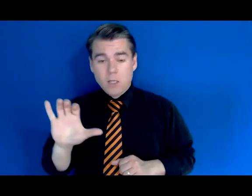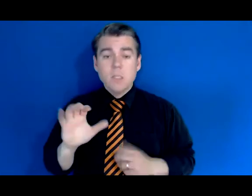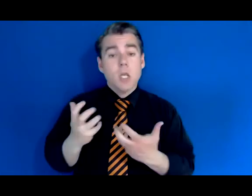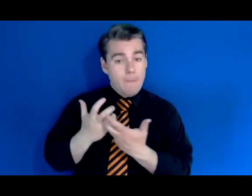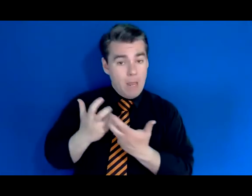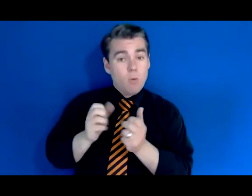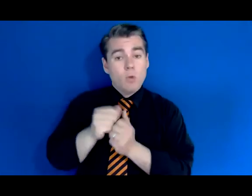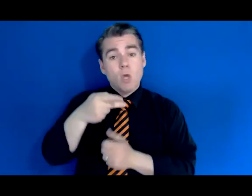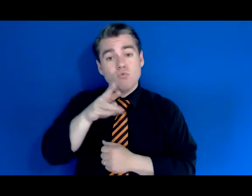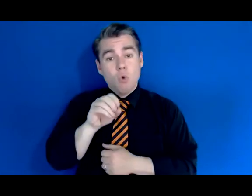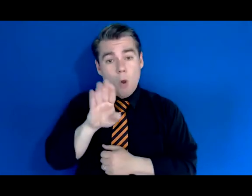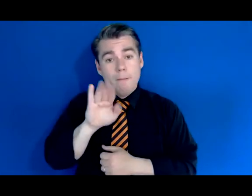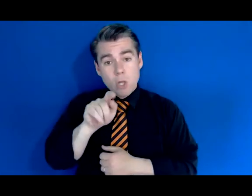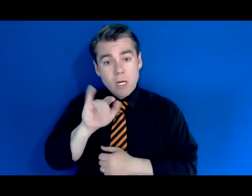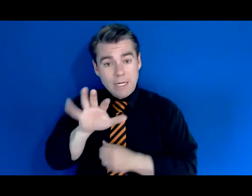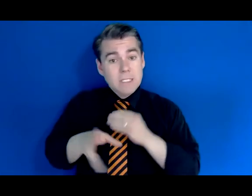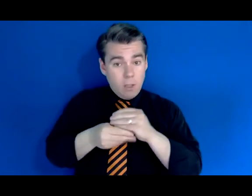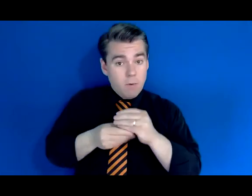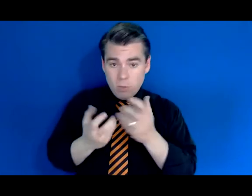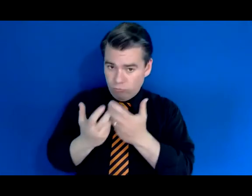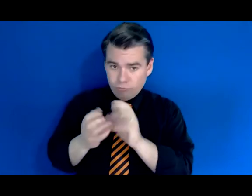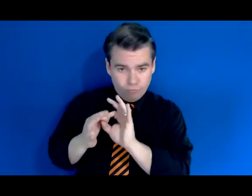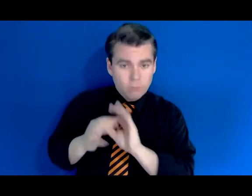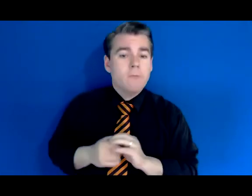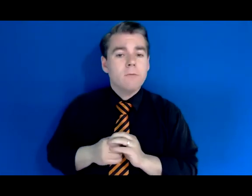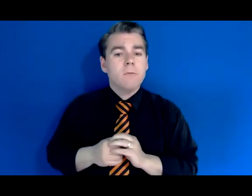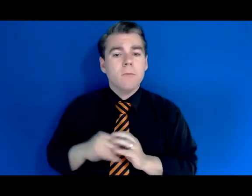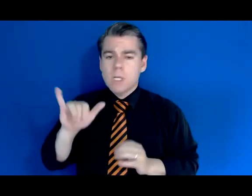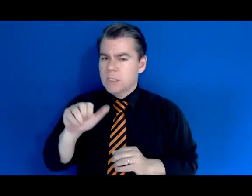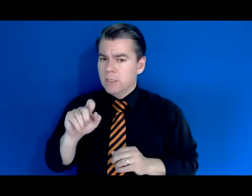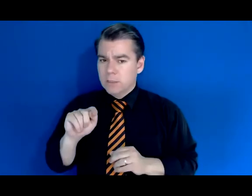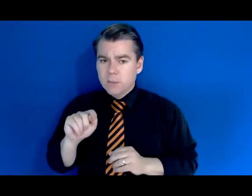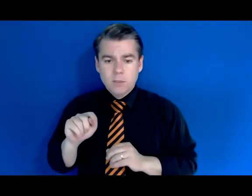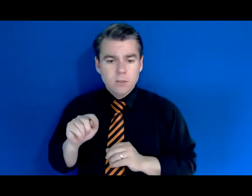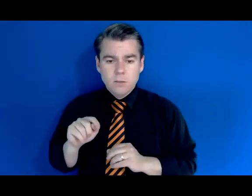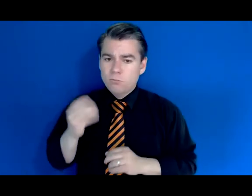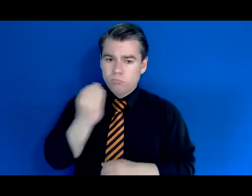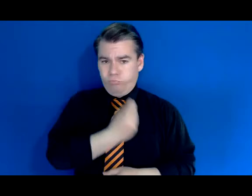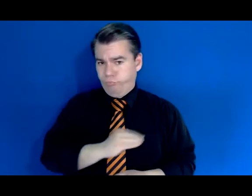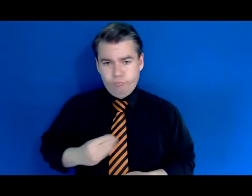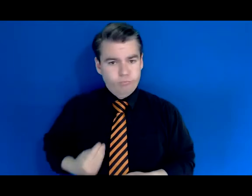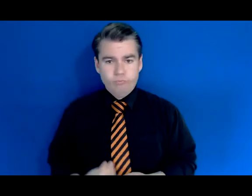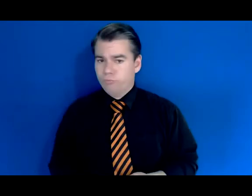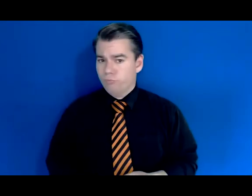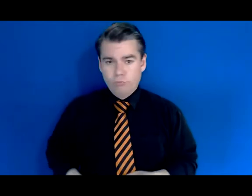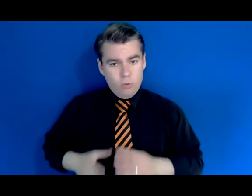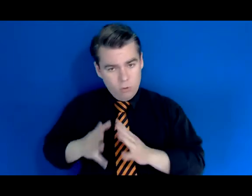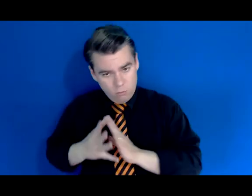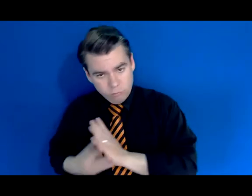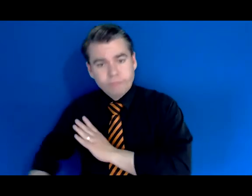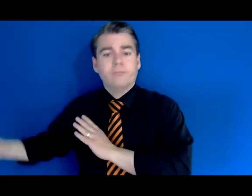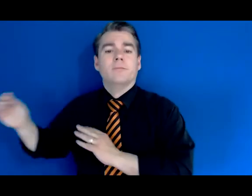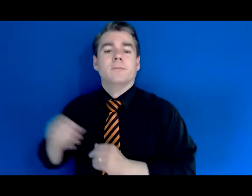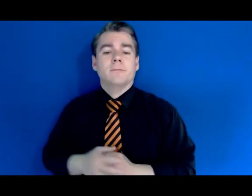probiotic supplements. As a transient yeast organism that passes through the intestines after indigestion,